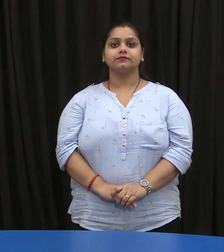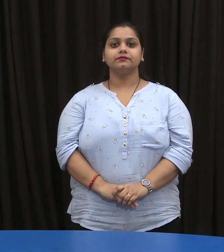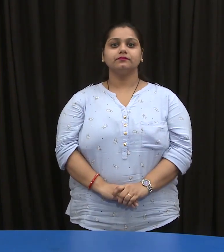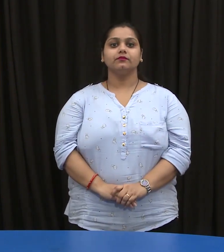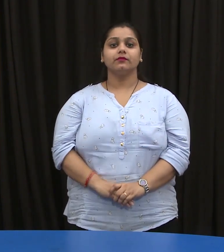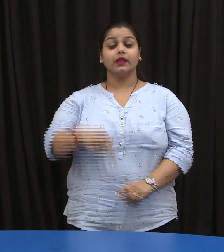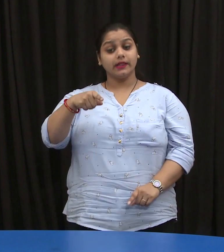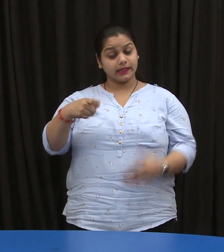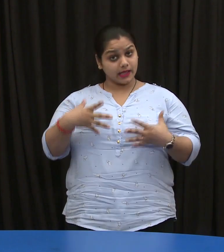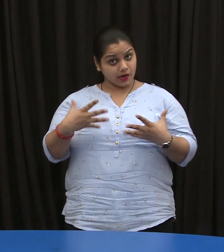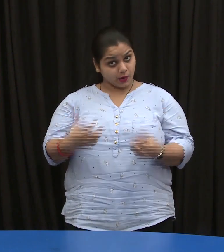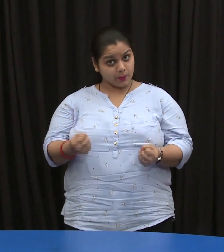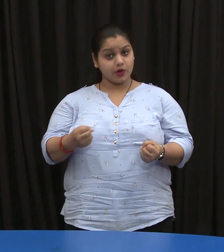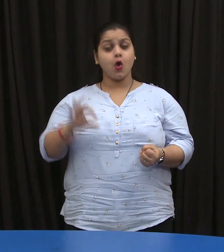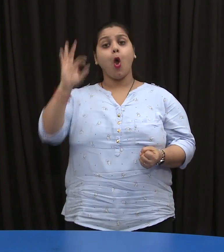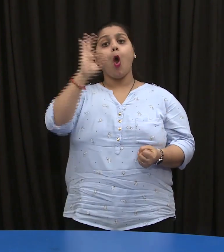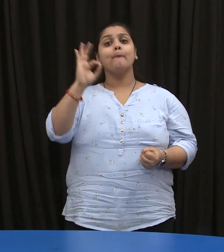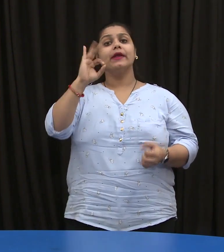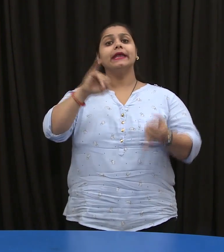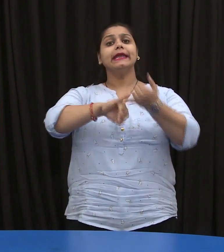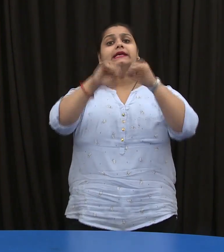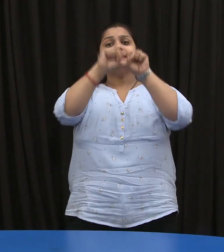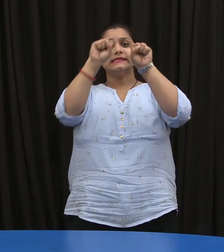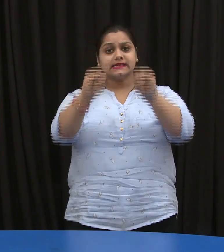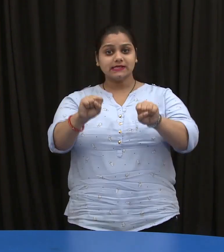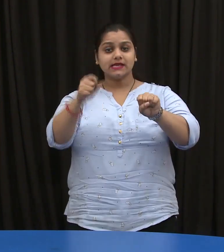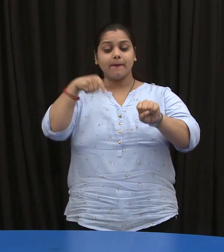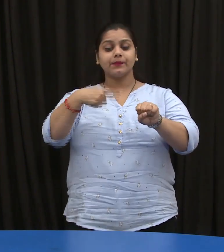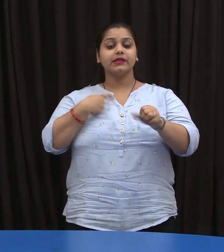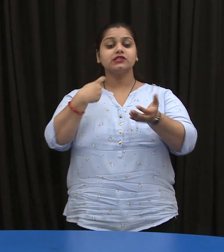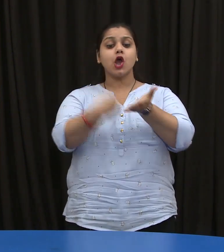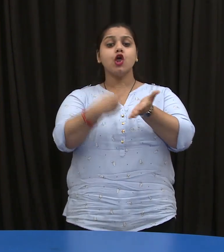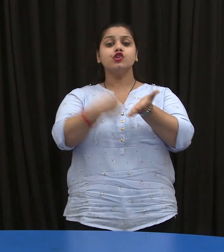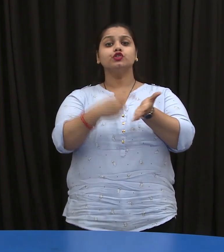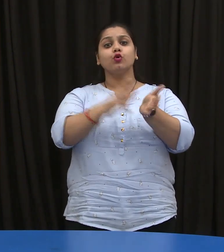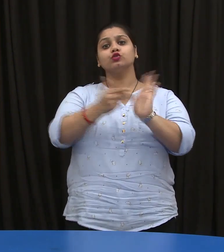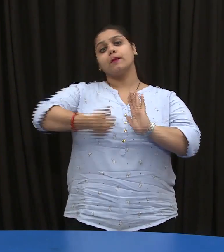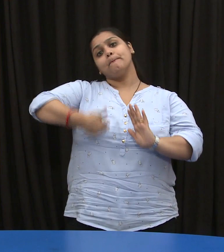Therefore, the operating system is the resource manager.